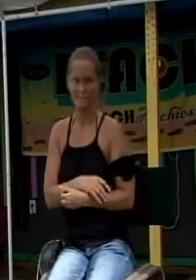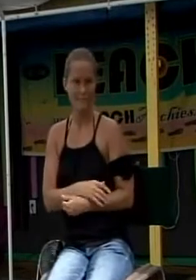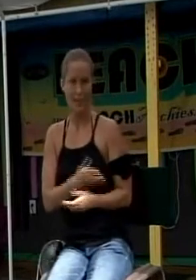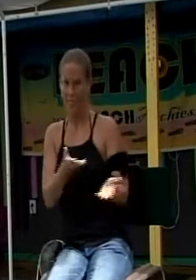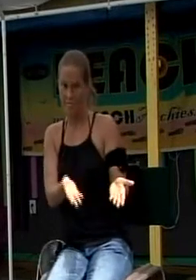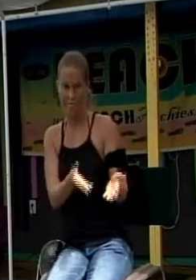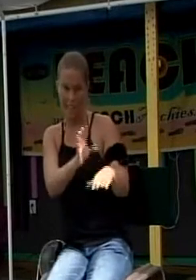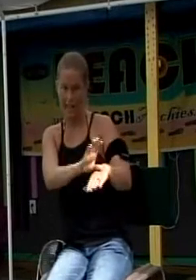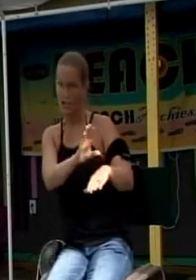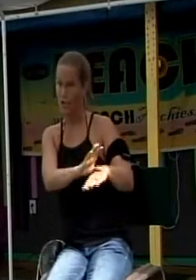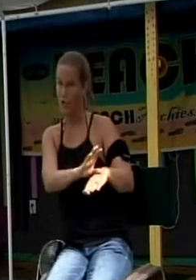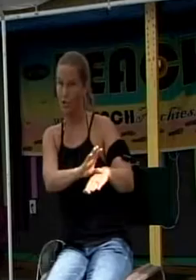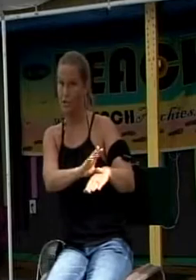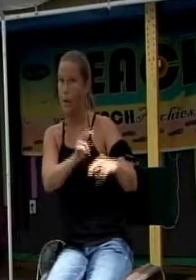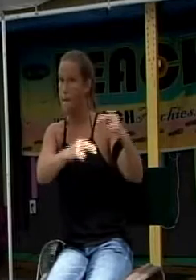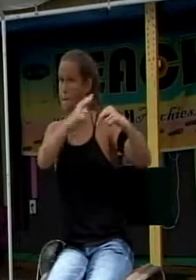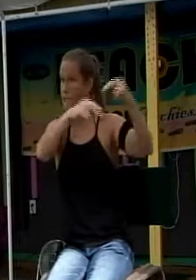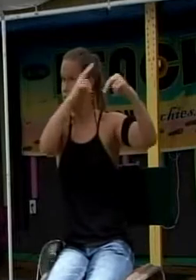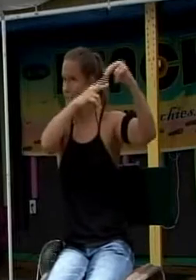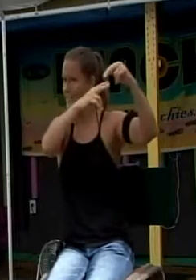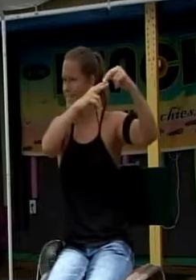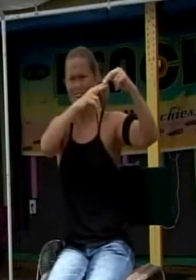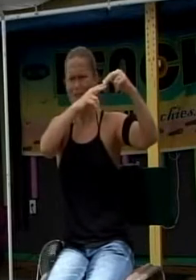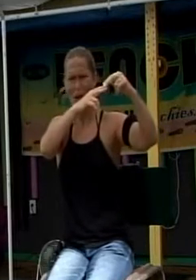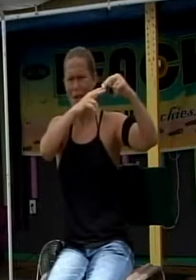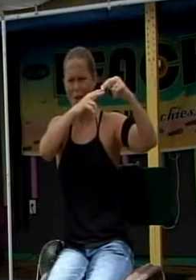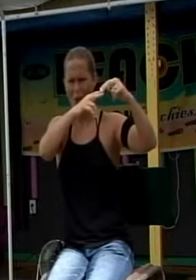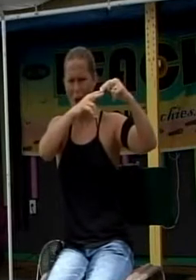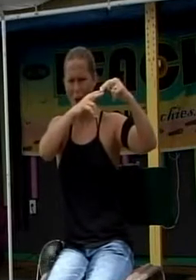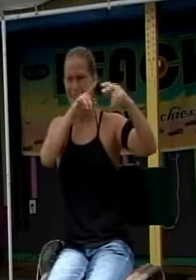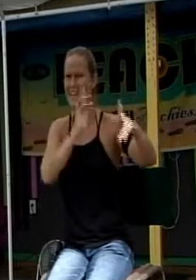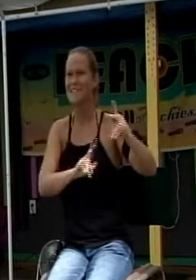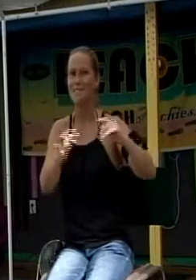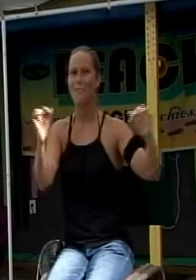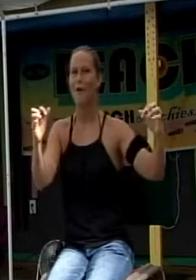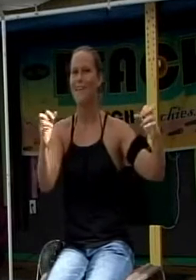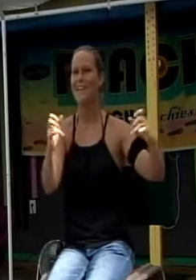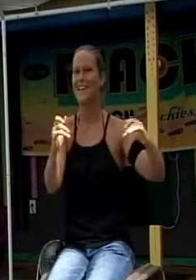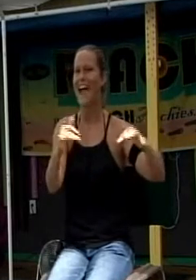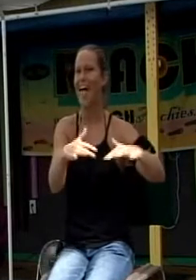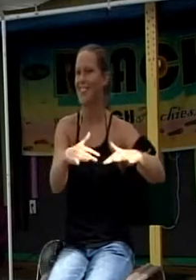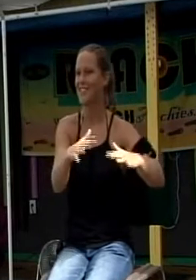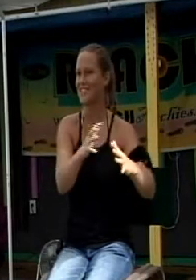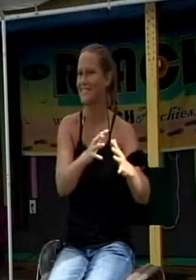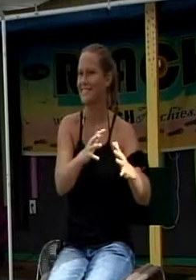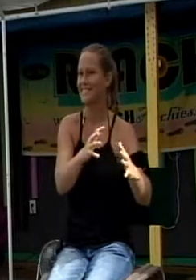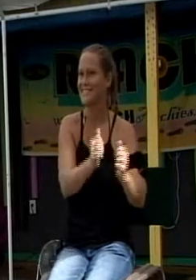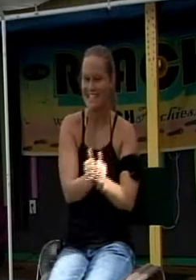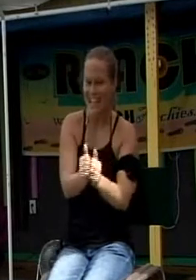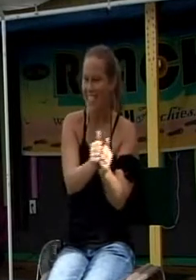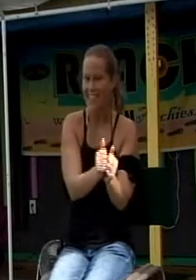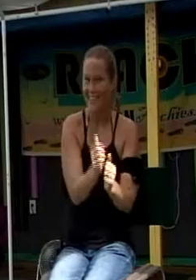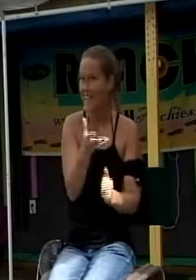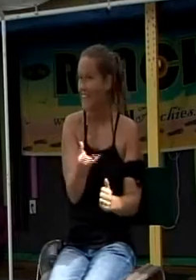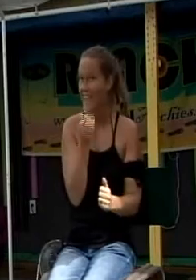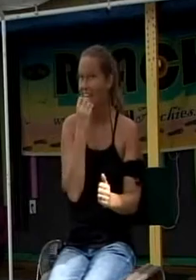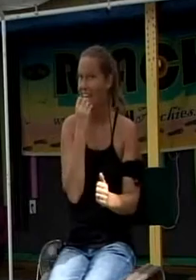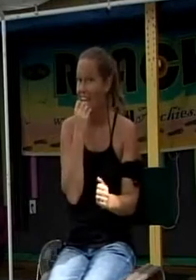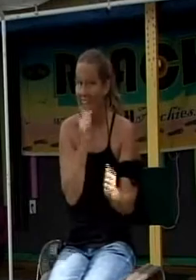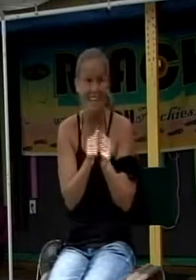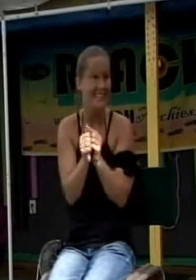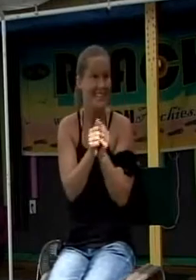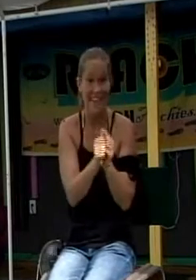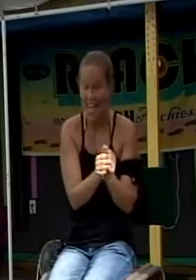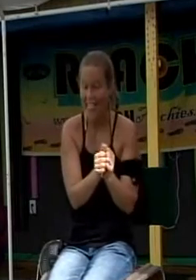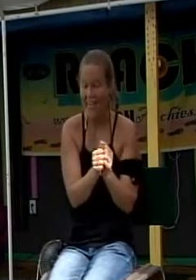gathering of believers who got together and they ate together. And if God put something on somebody's heart, they'd share it. If it was a song, they'd share it. If it